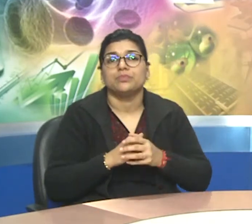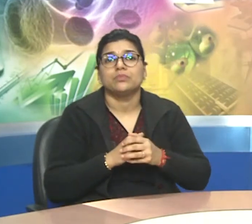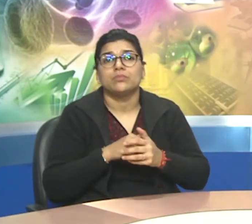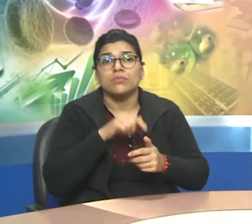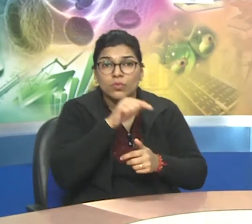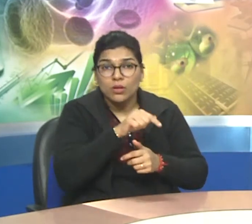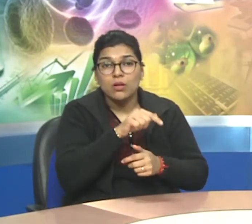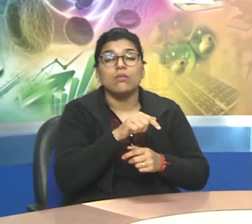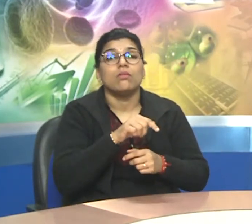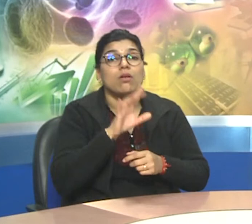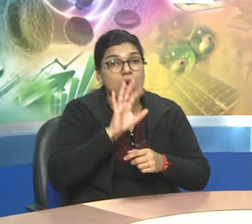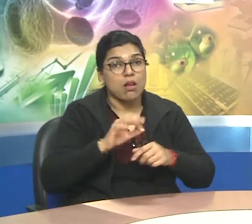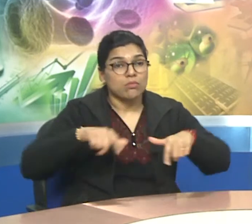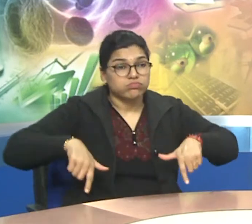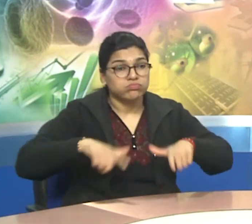in the USA,